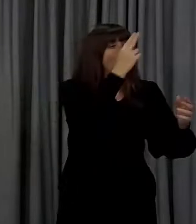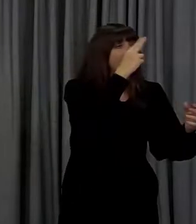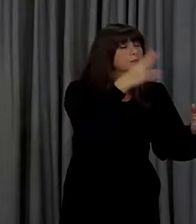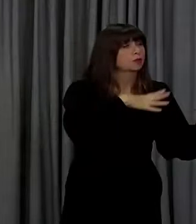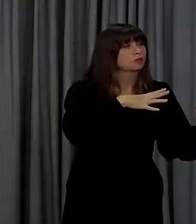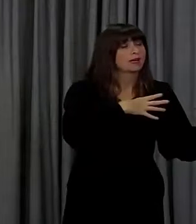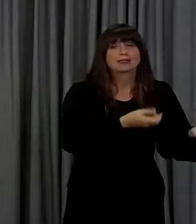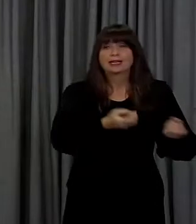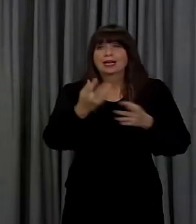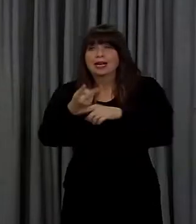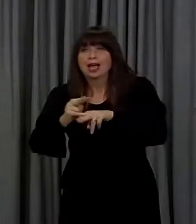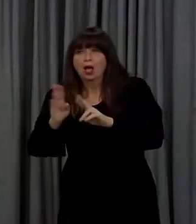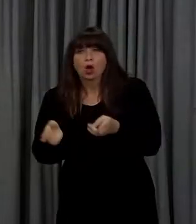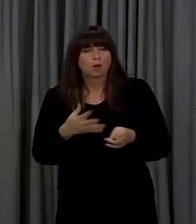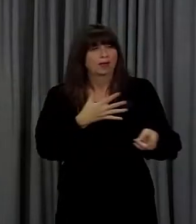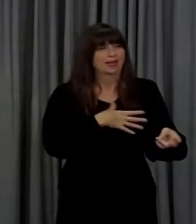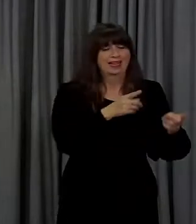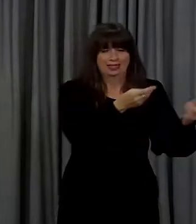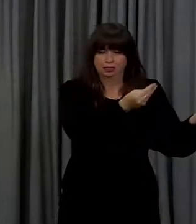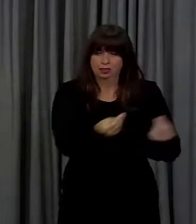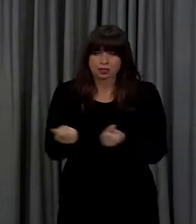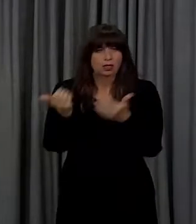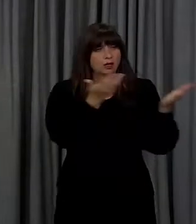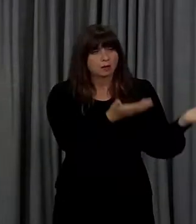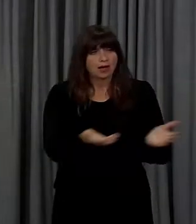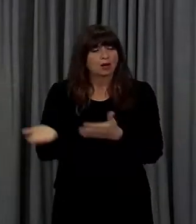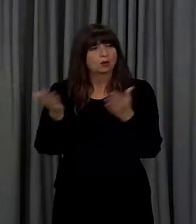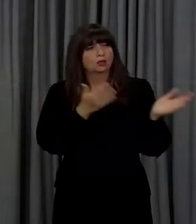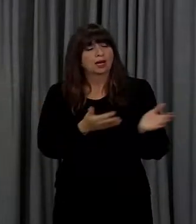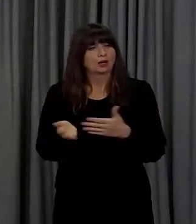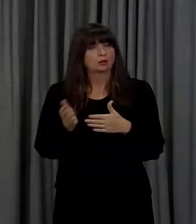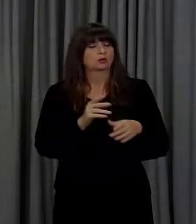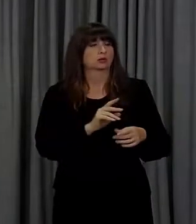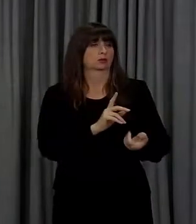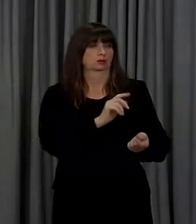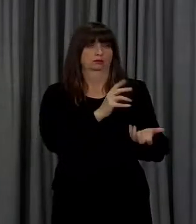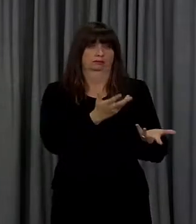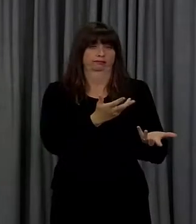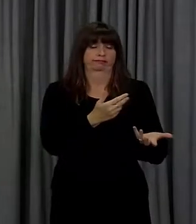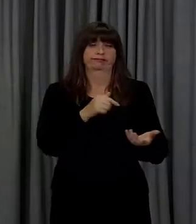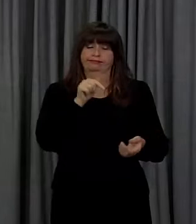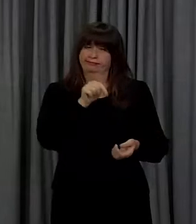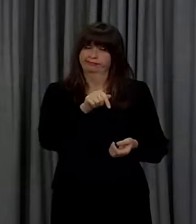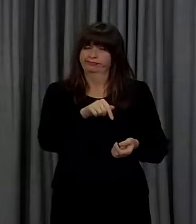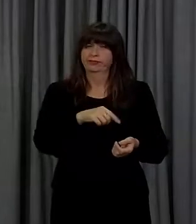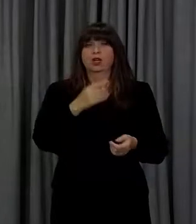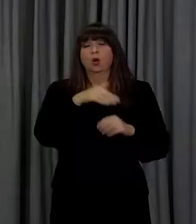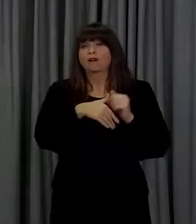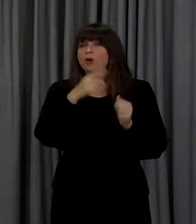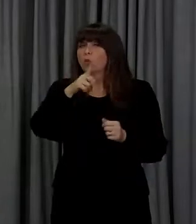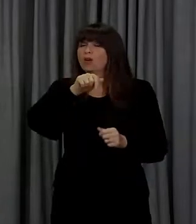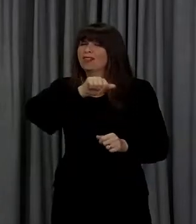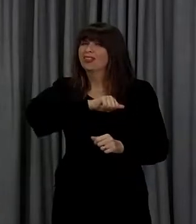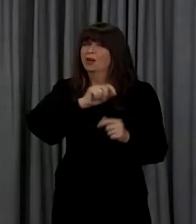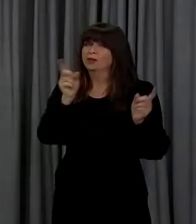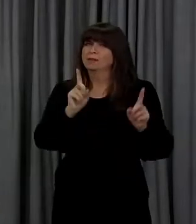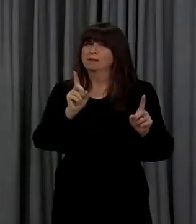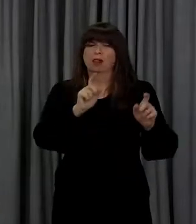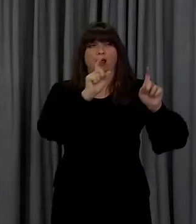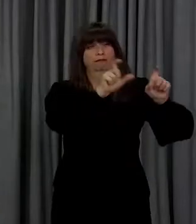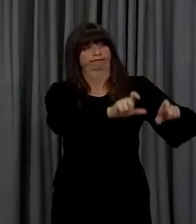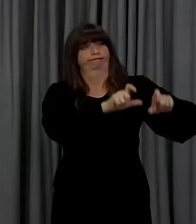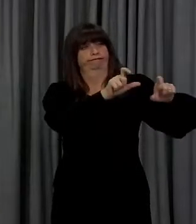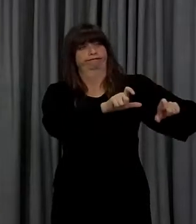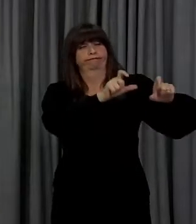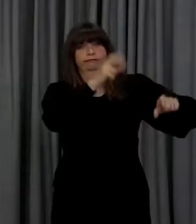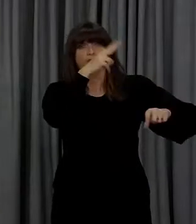our system. And one of the issues, of course, is that we still have about over 1,000 people in our hospital beds that